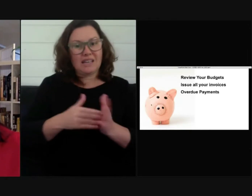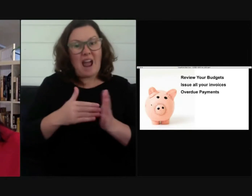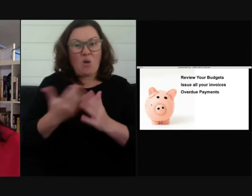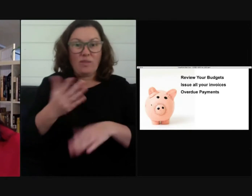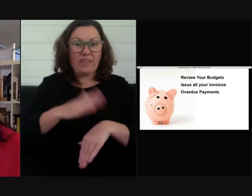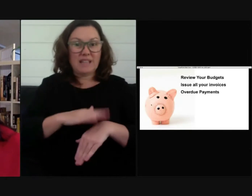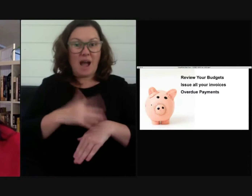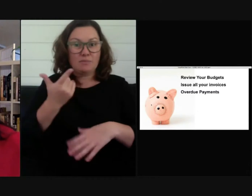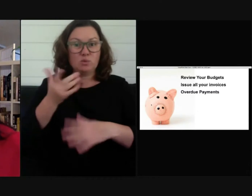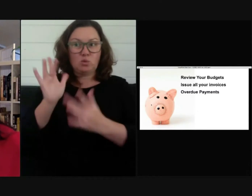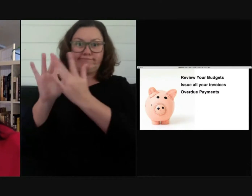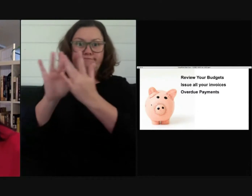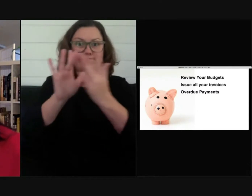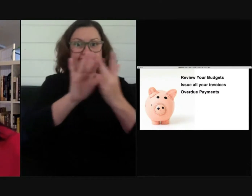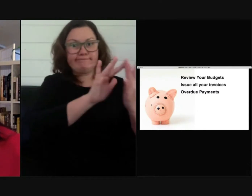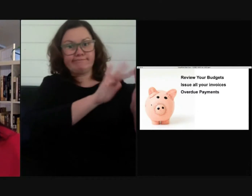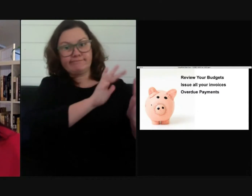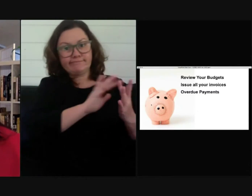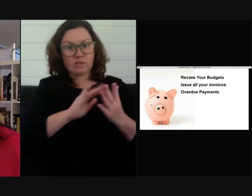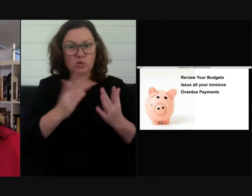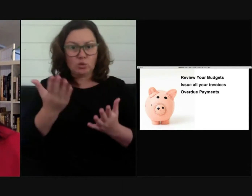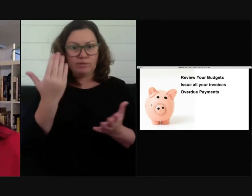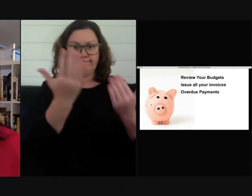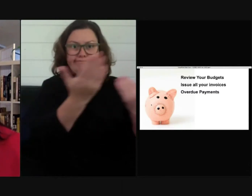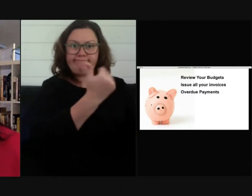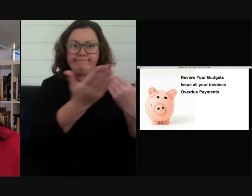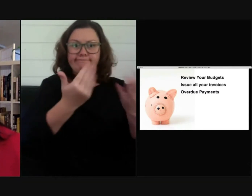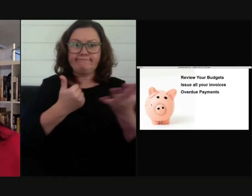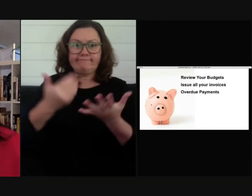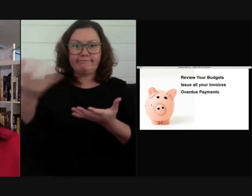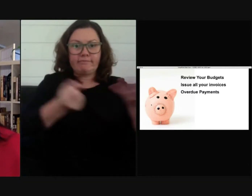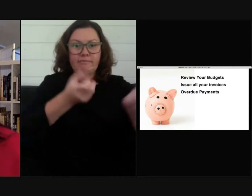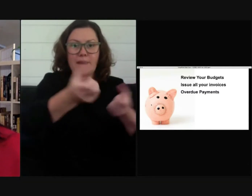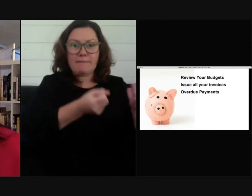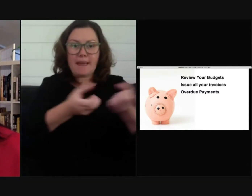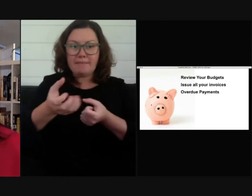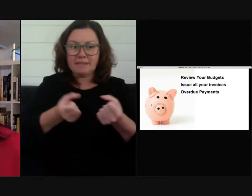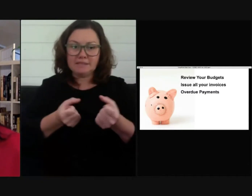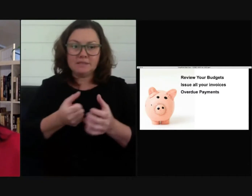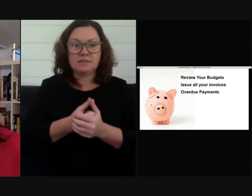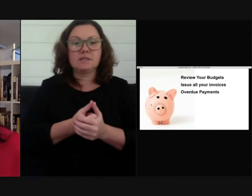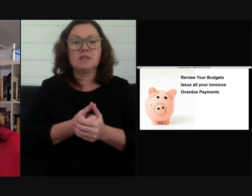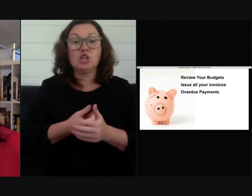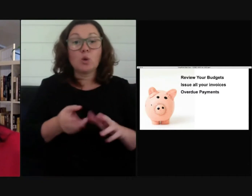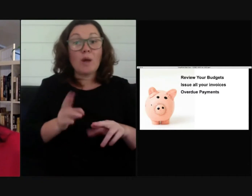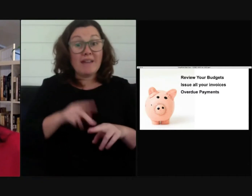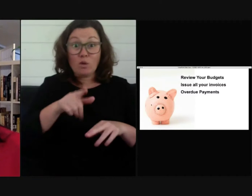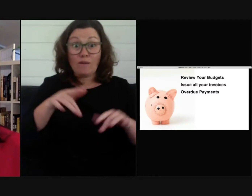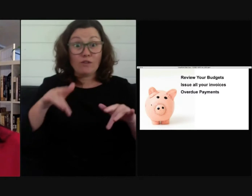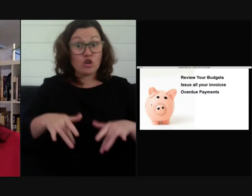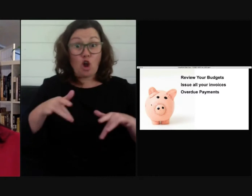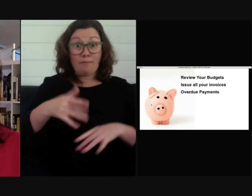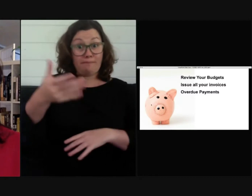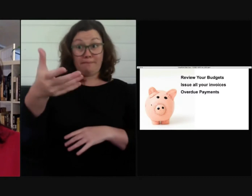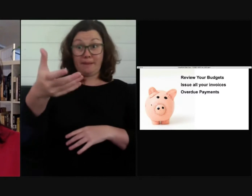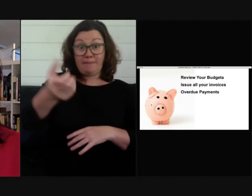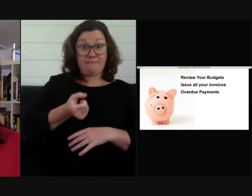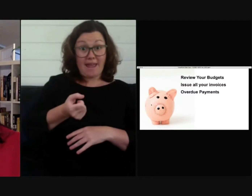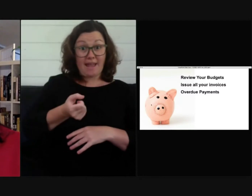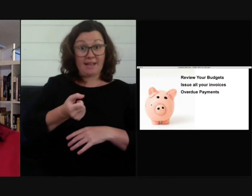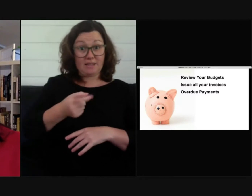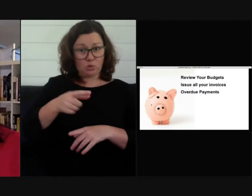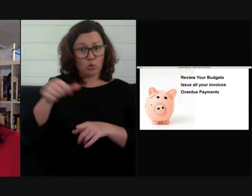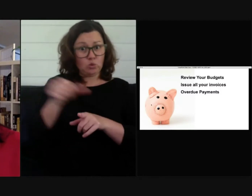my first suggestion would be, if you have not been paid, and you should have been, contact that client